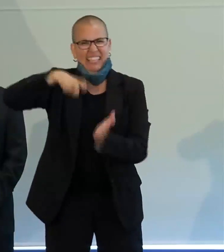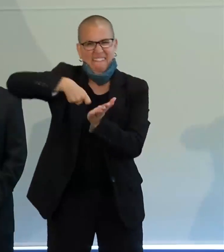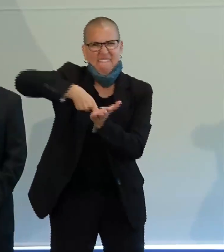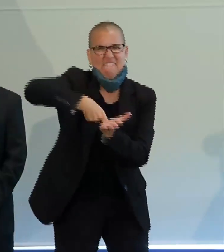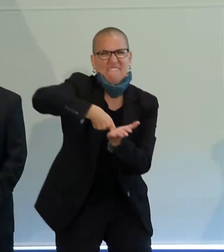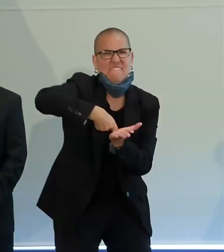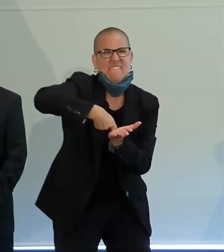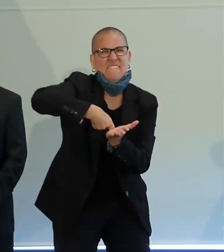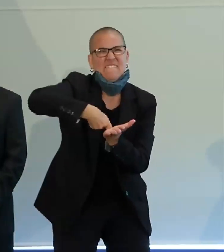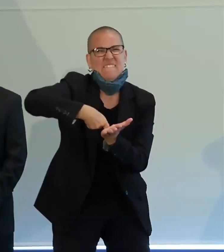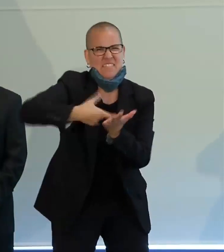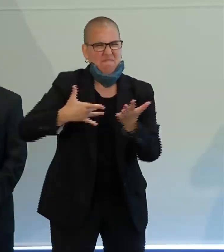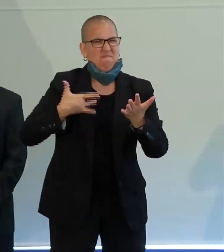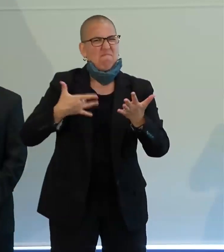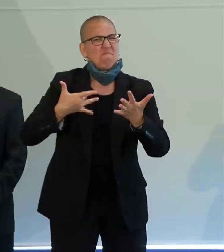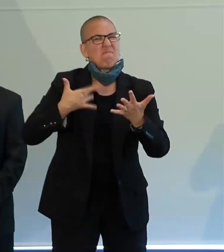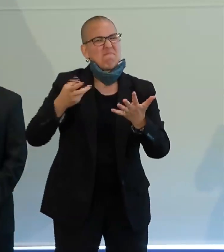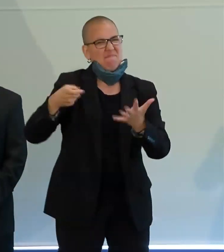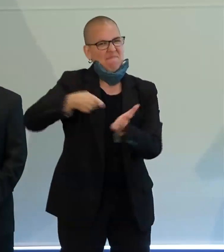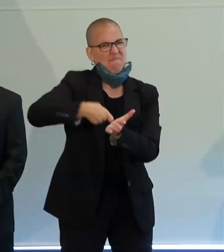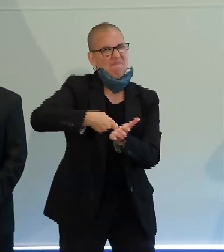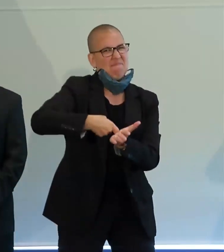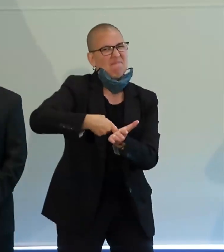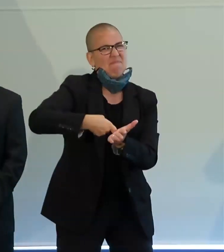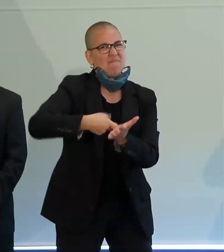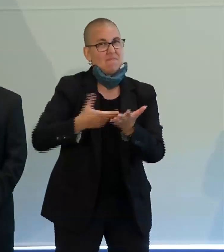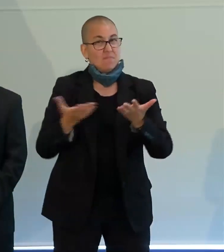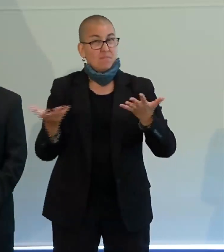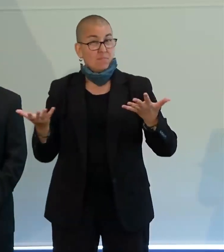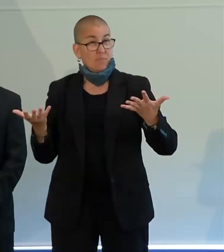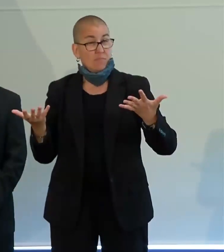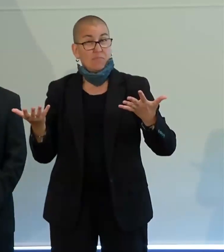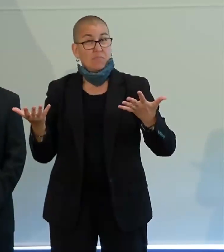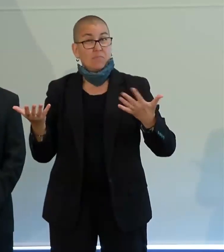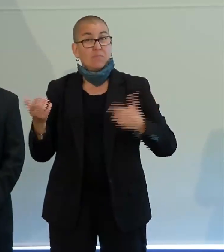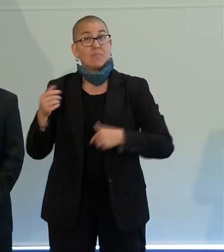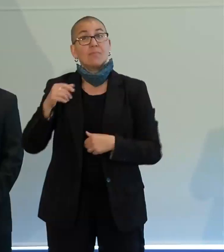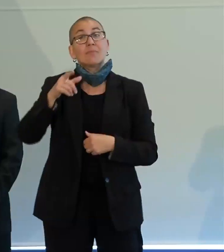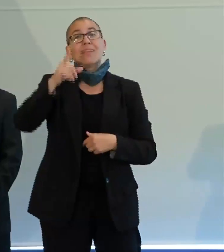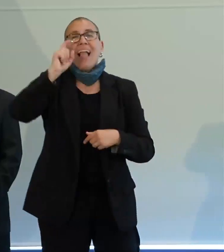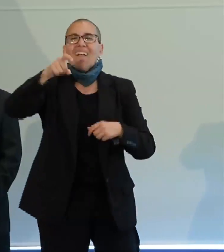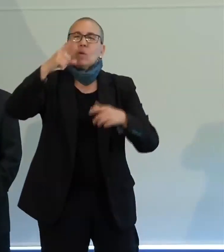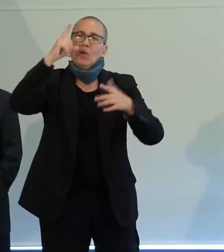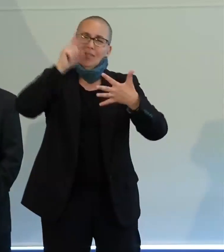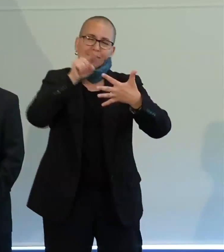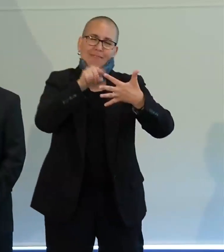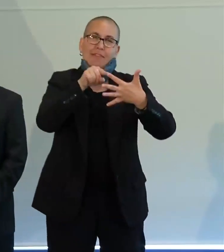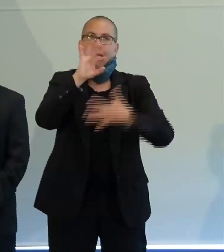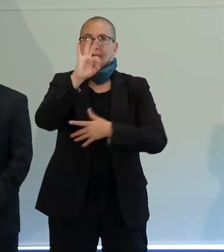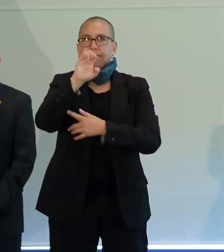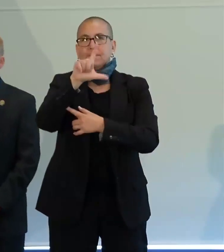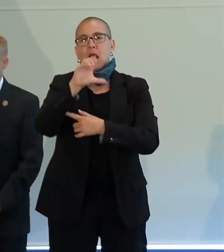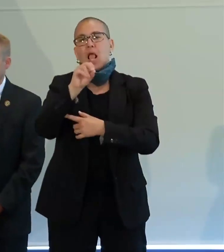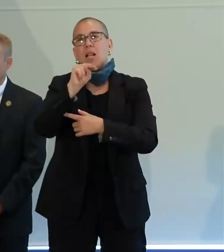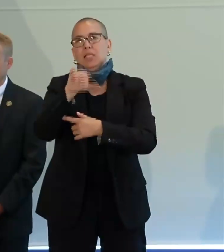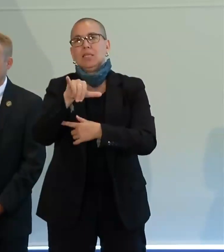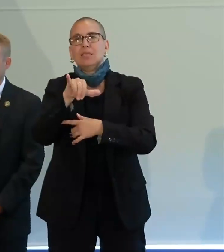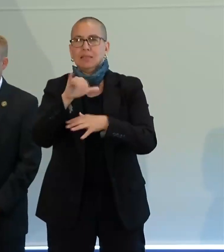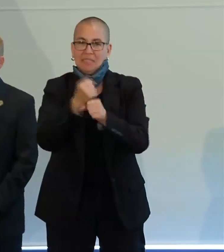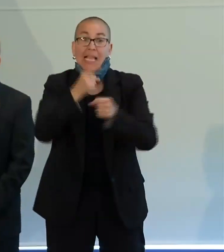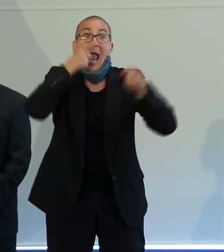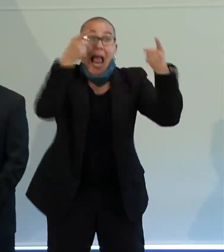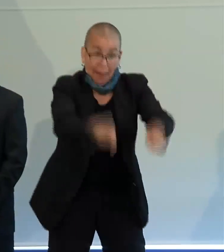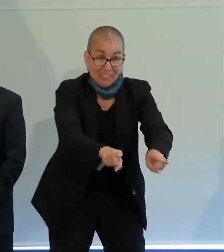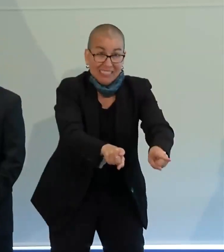For second-degree felony murder, you have to intend the felony and then death be the result without